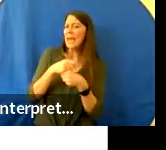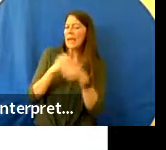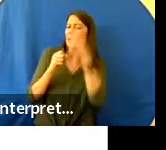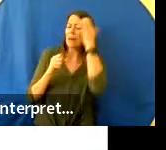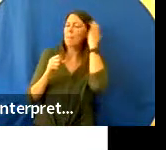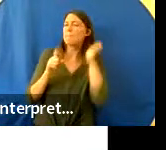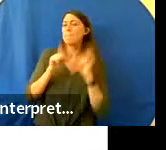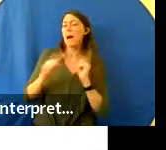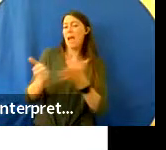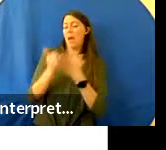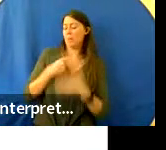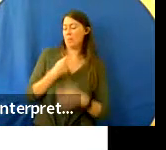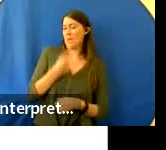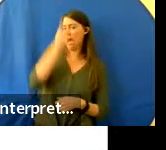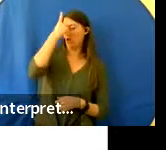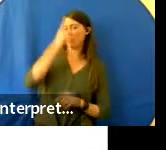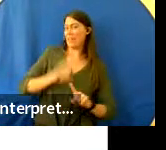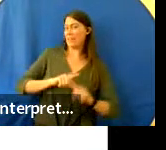anyway. So